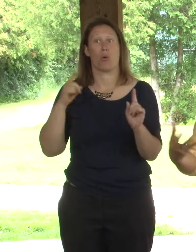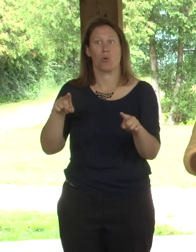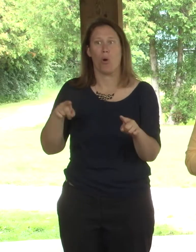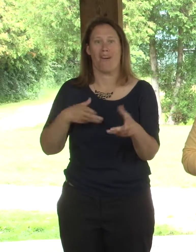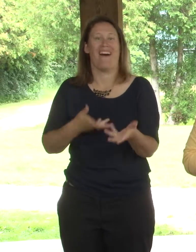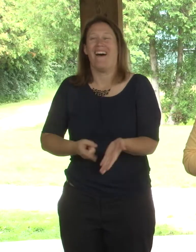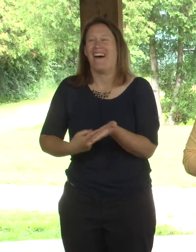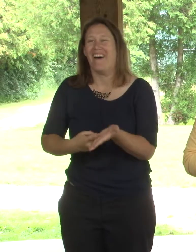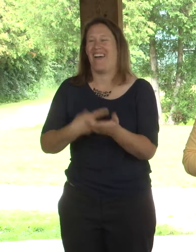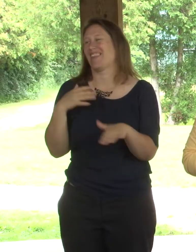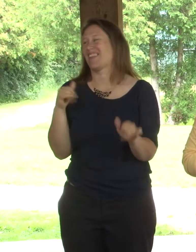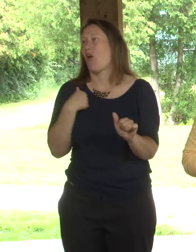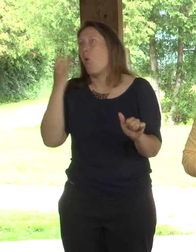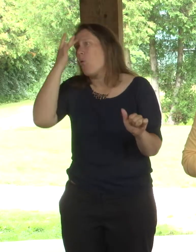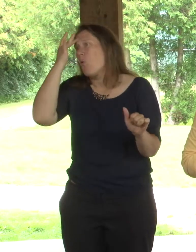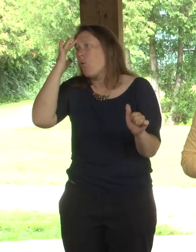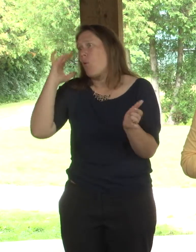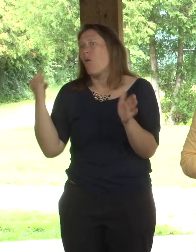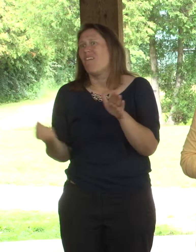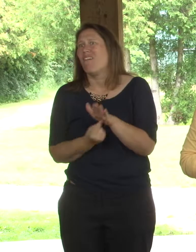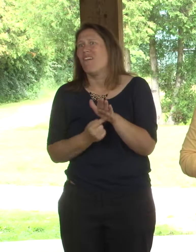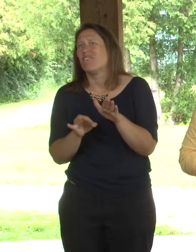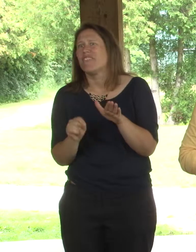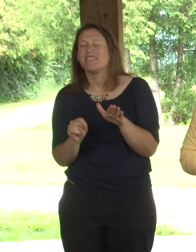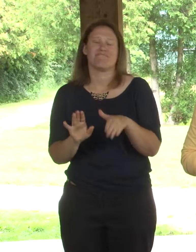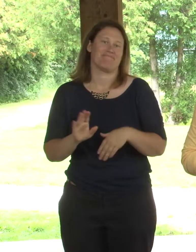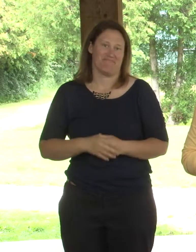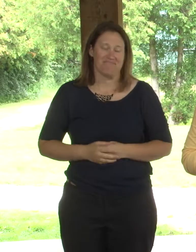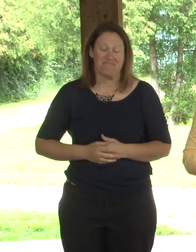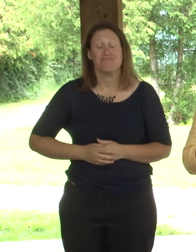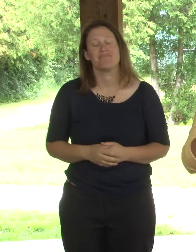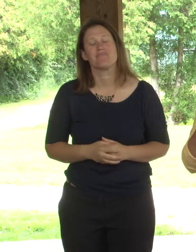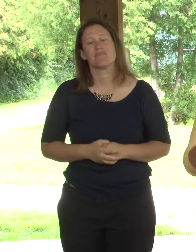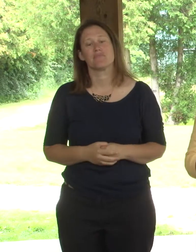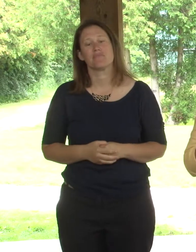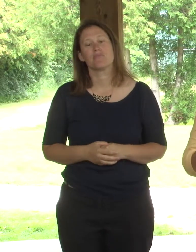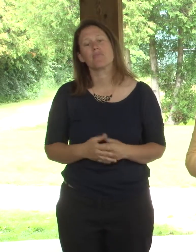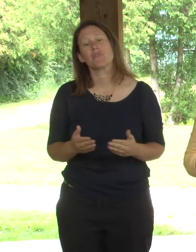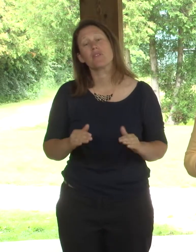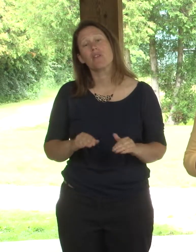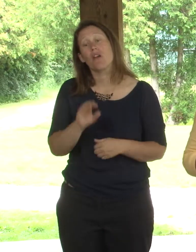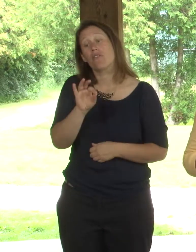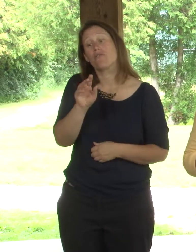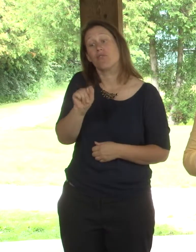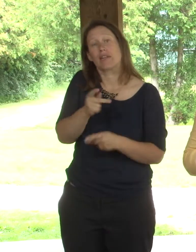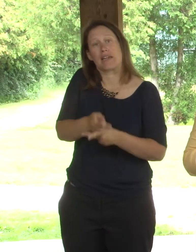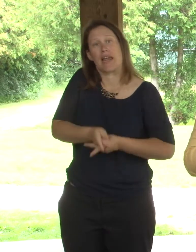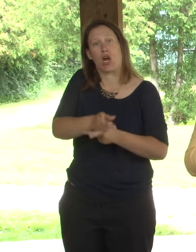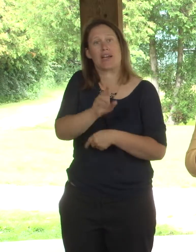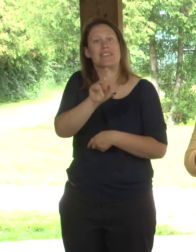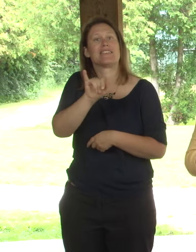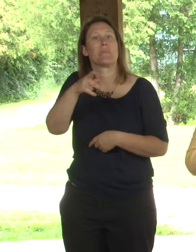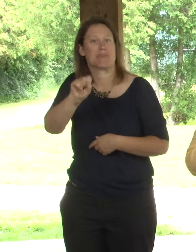wanted to talk a little bit about foot care tips and some of the things that we shouldn't be doing and some of the